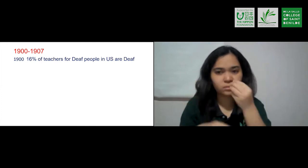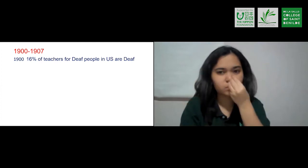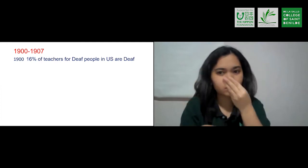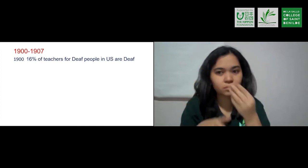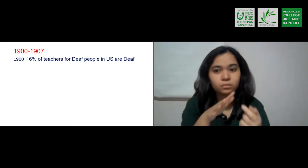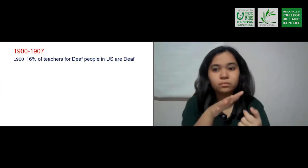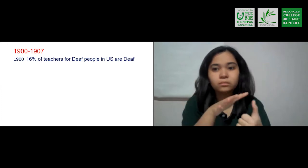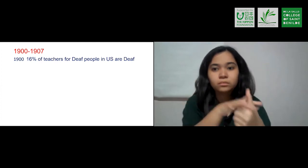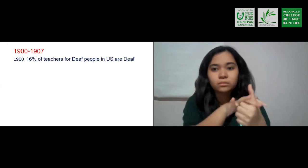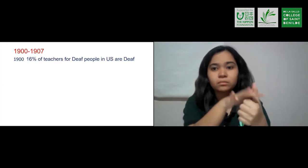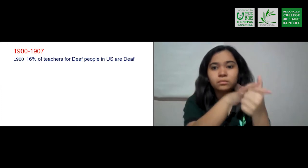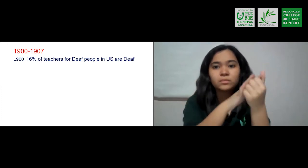1882,